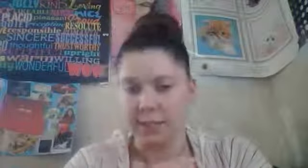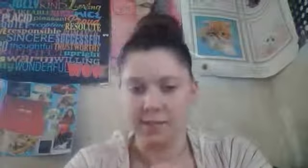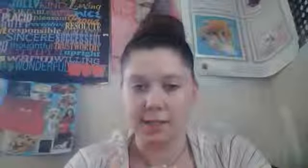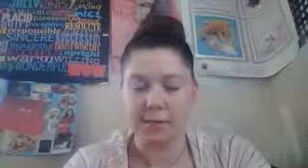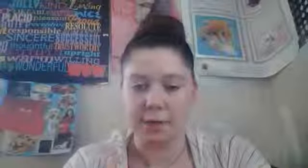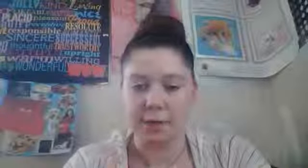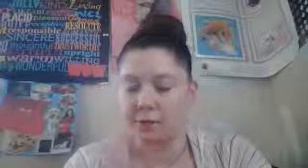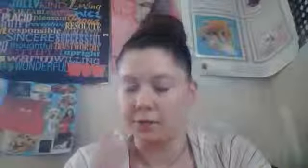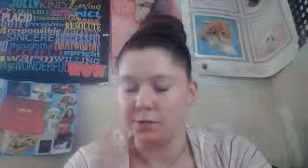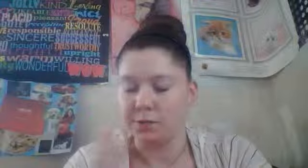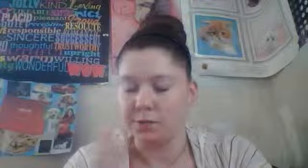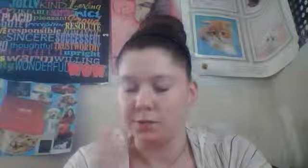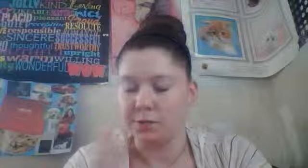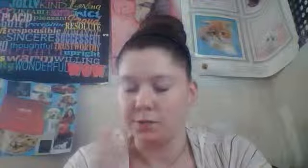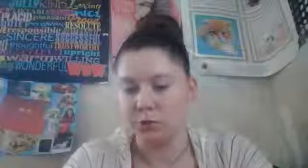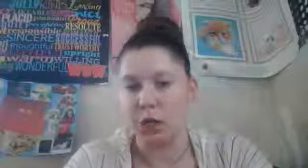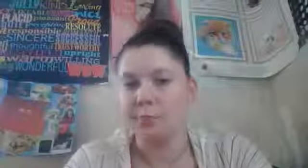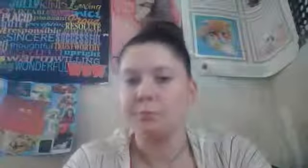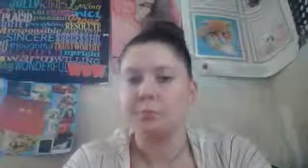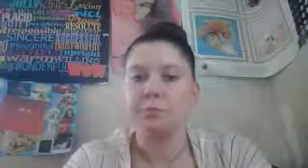I'm sorry, my throat's just a little dry.